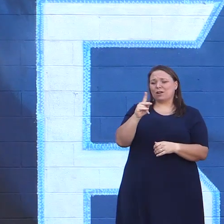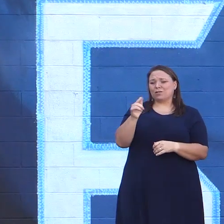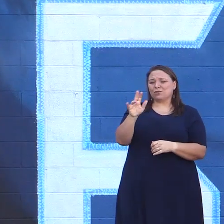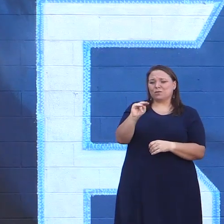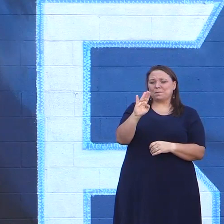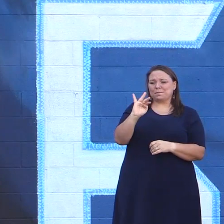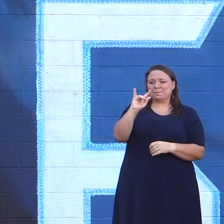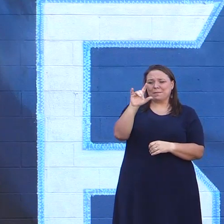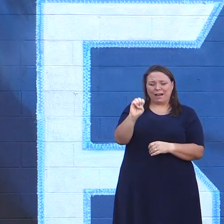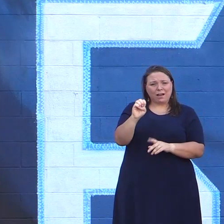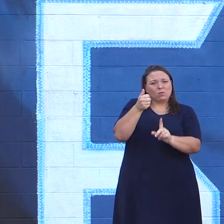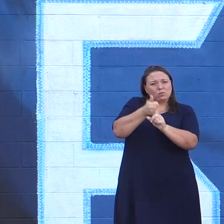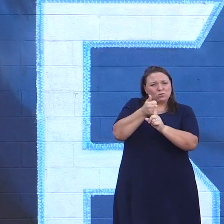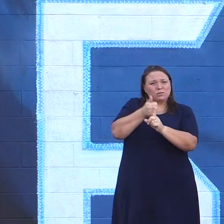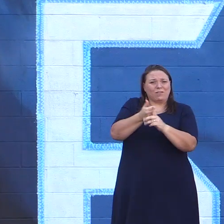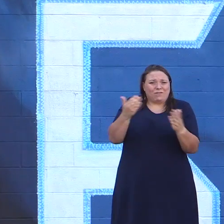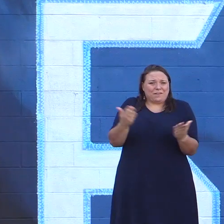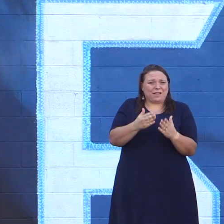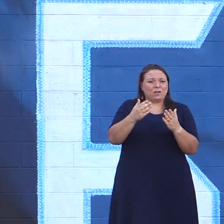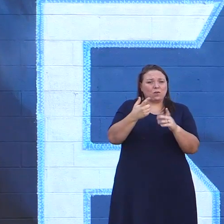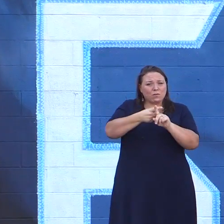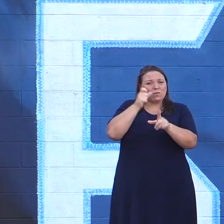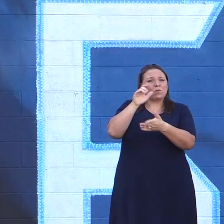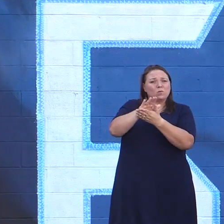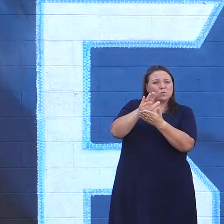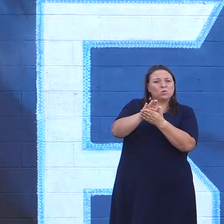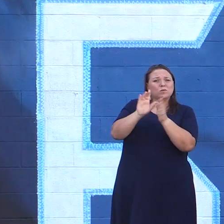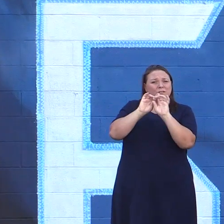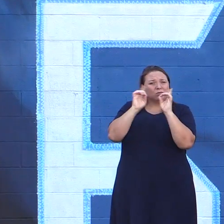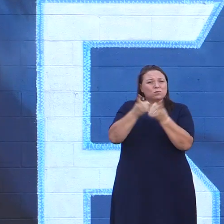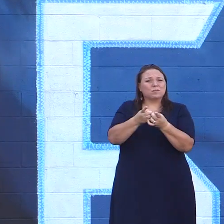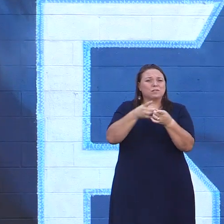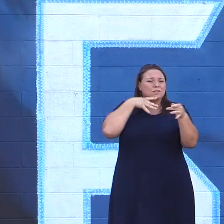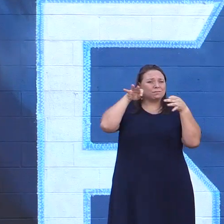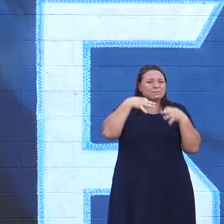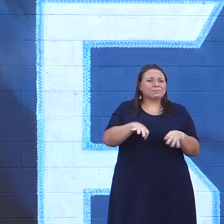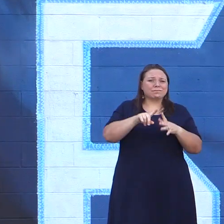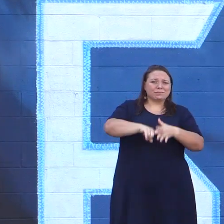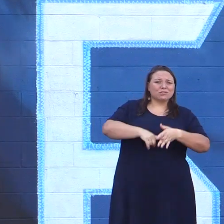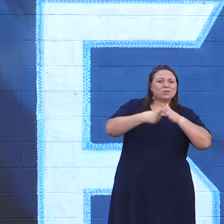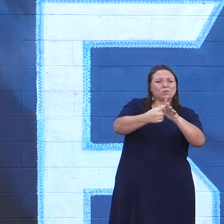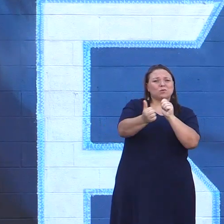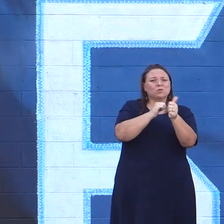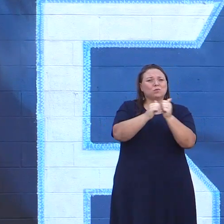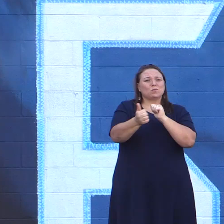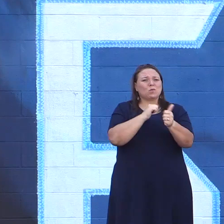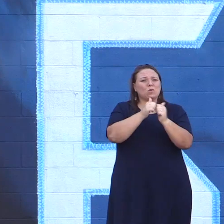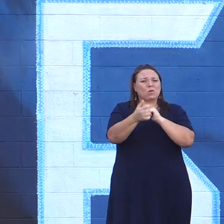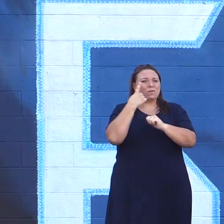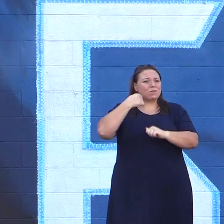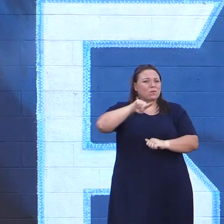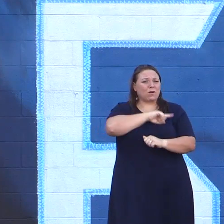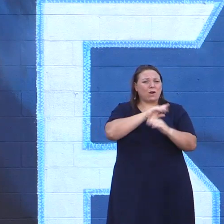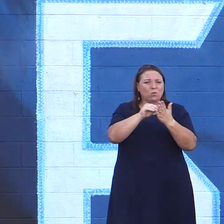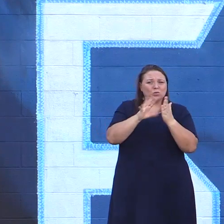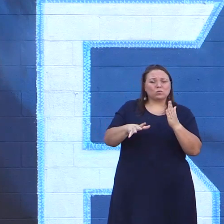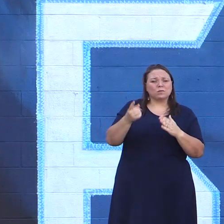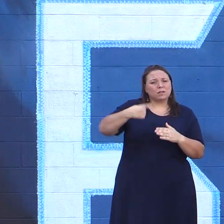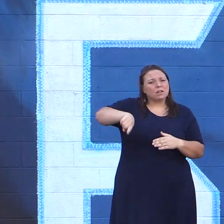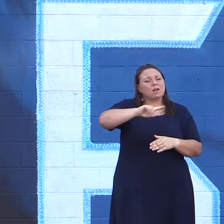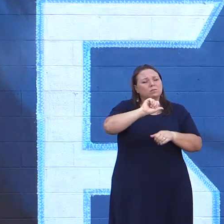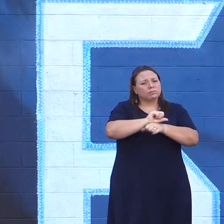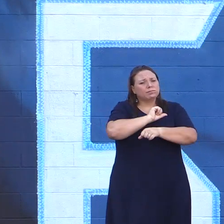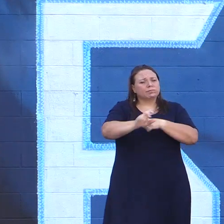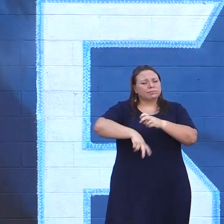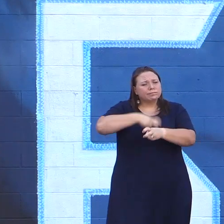of Metro Nashville Public Schools, is here to discuss the start of the fall sports season for our students. And they have worked so